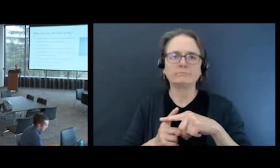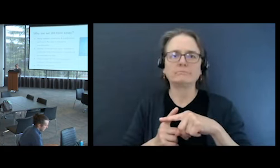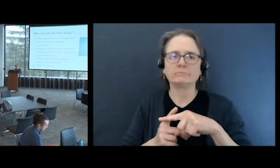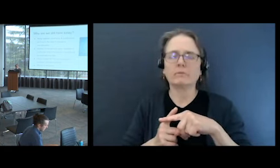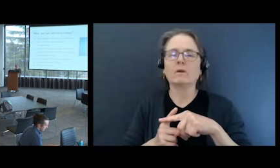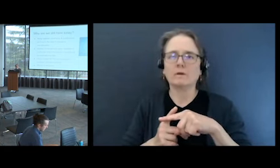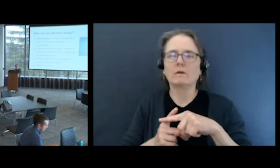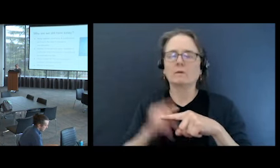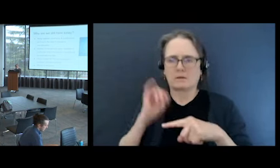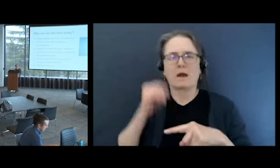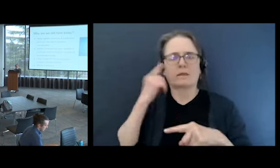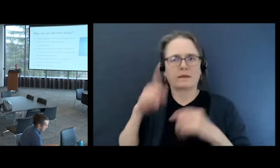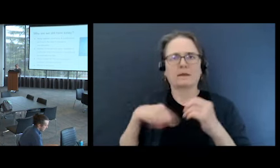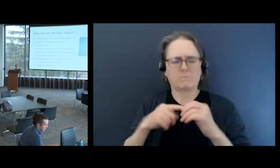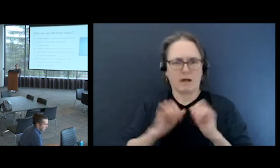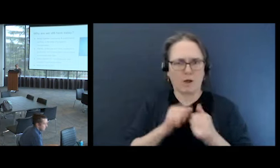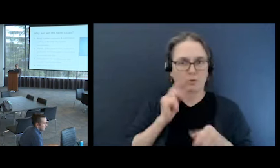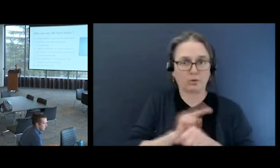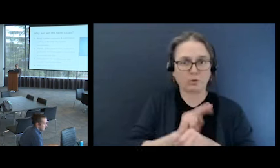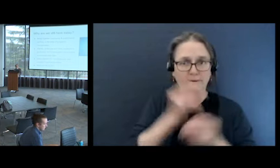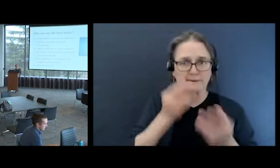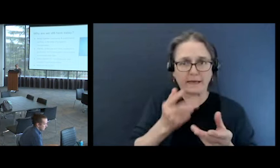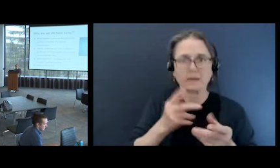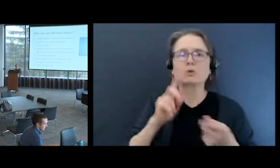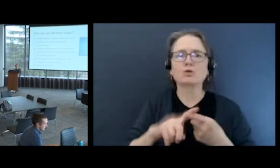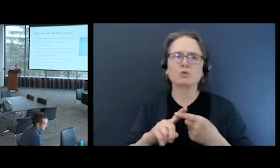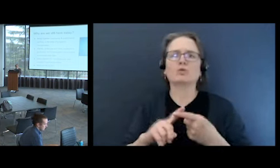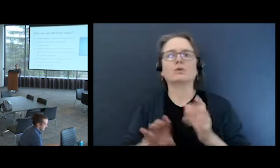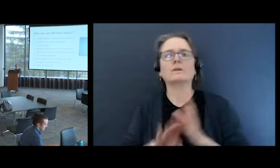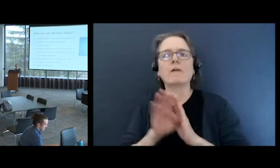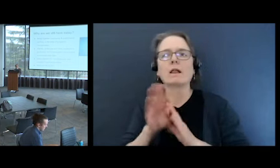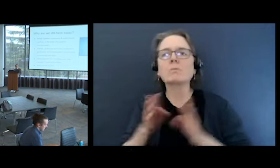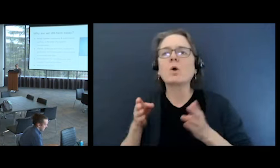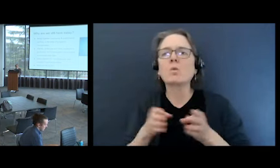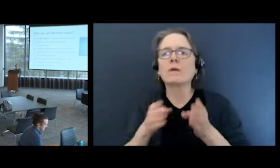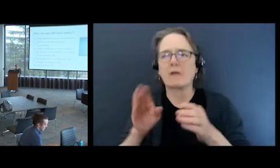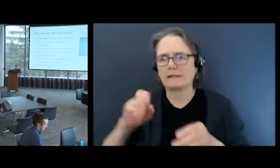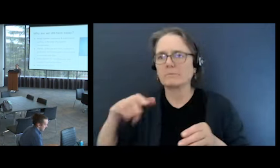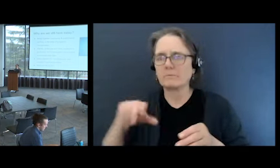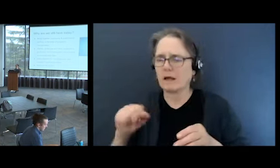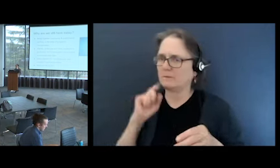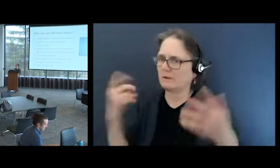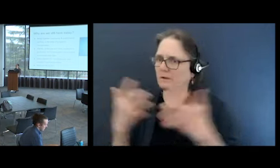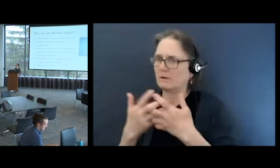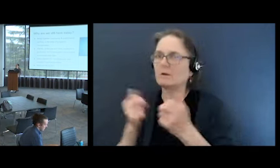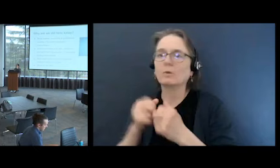derive wayfinding maps for the Bay Area transit agencies. So that's also really relevant here.